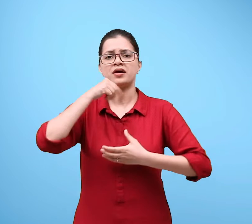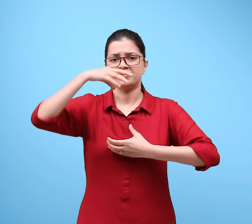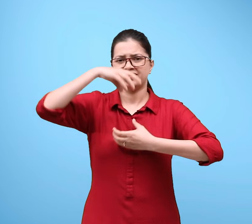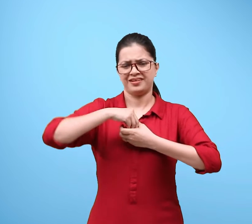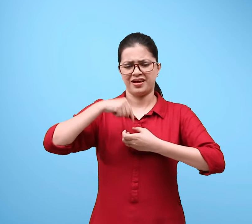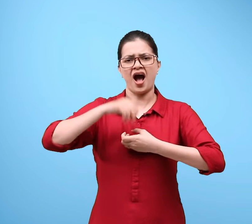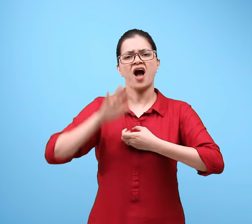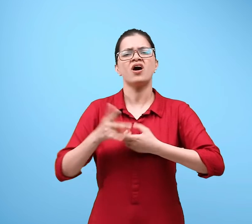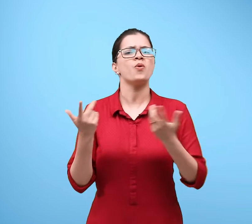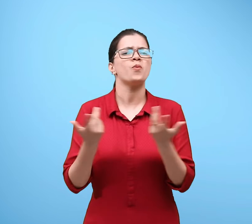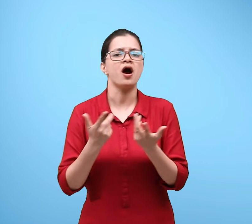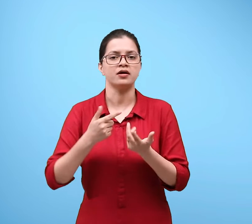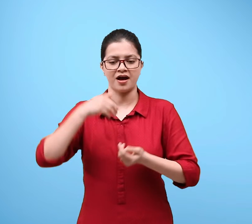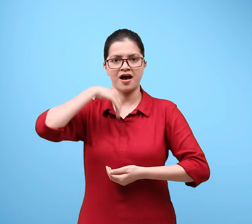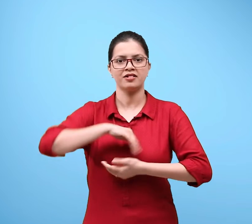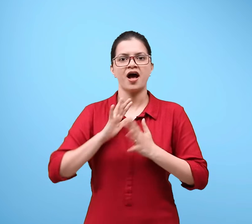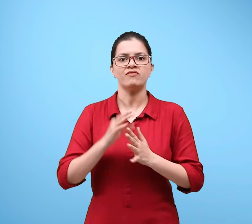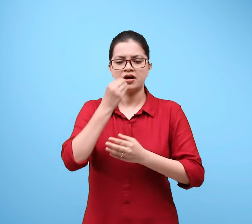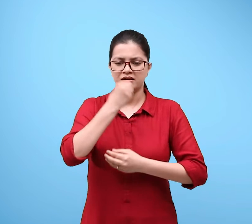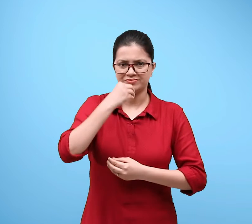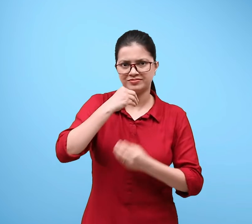a large number of substances.